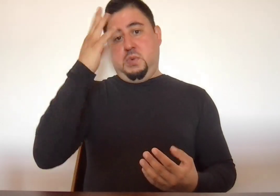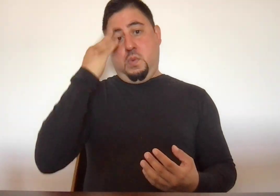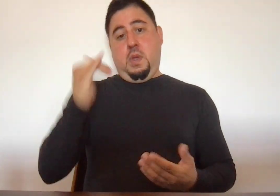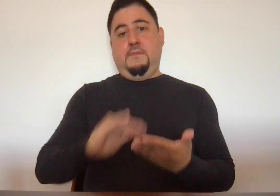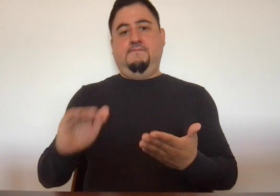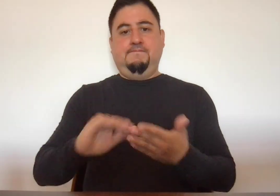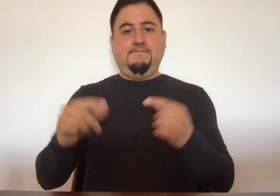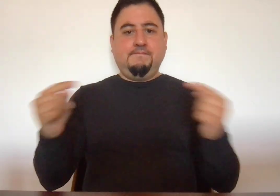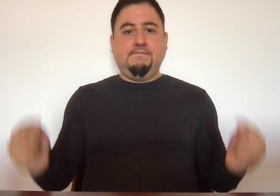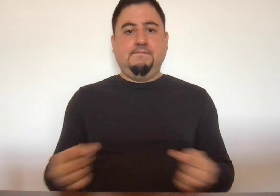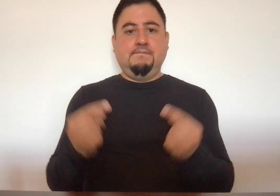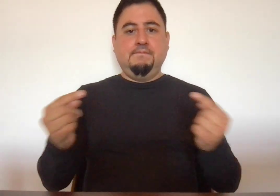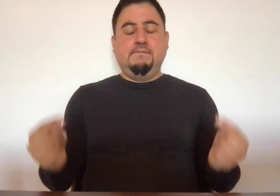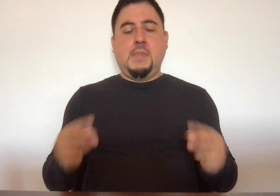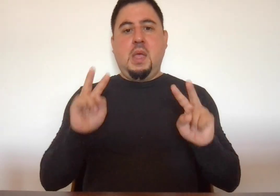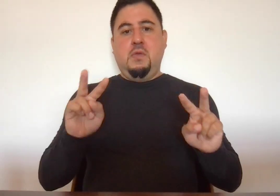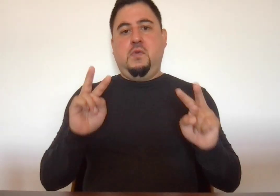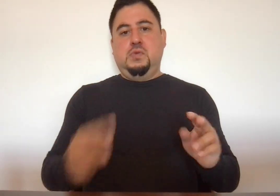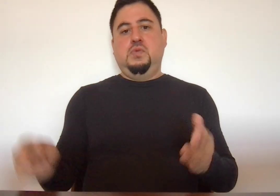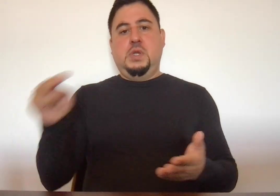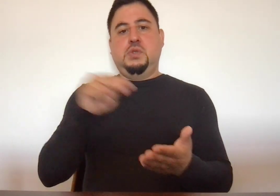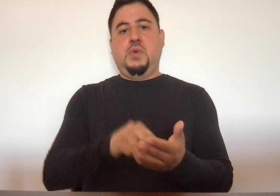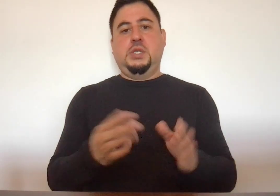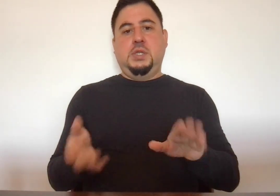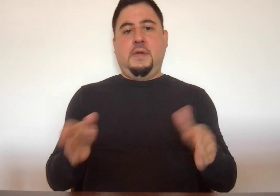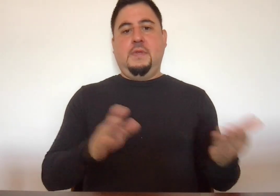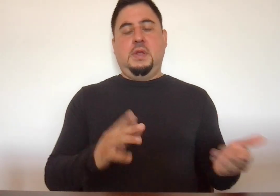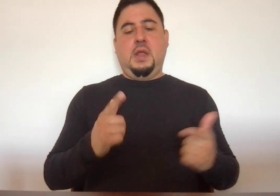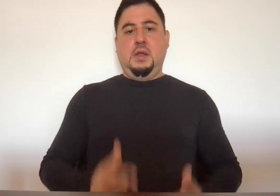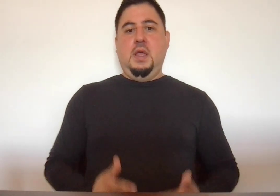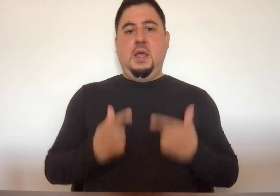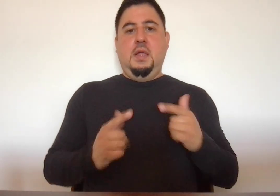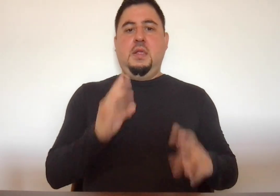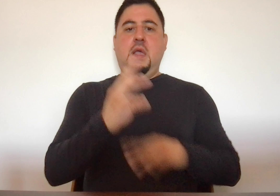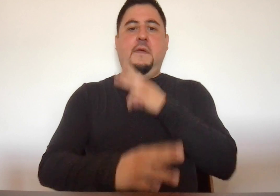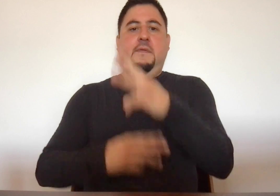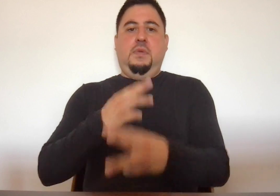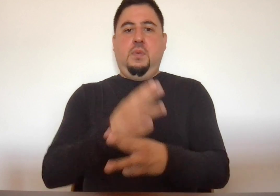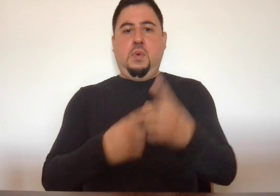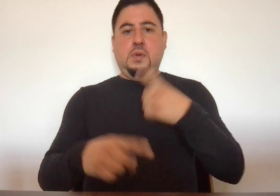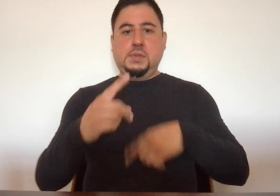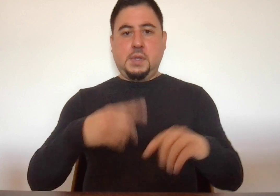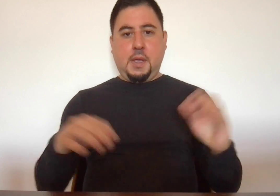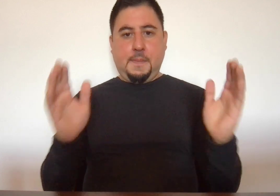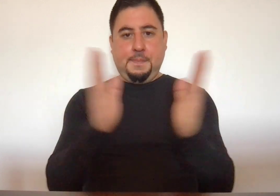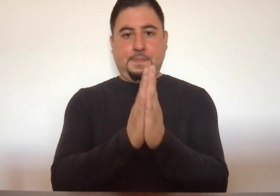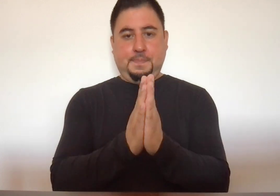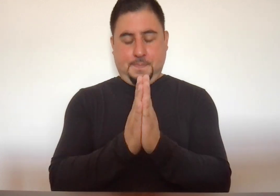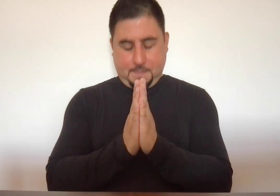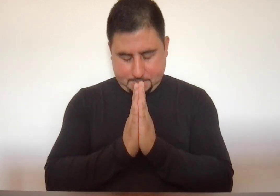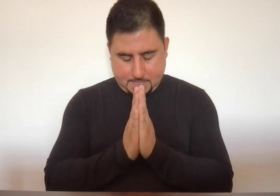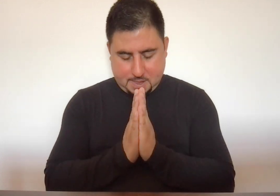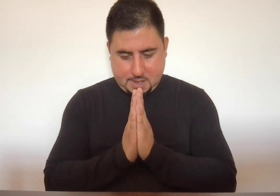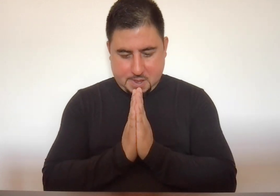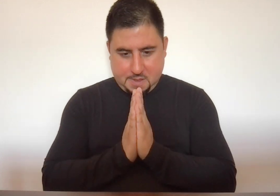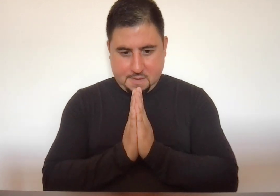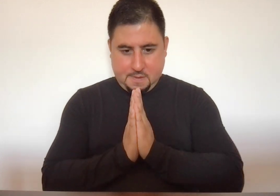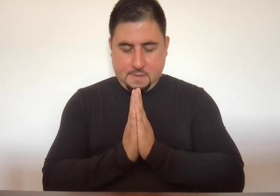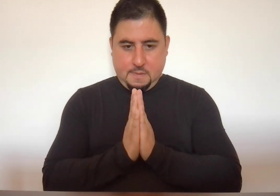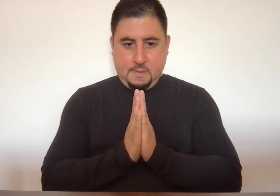forgiveness of sins and look forward to the resurrection of the dead and the life of the world to come. Amen.